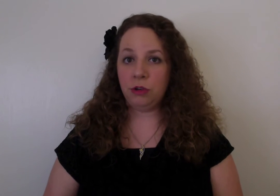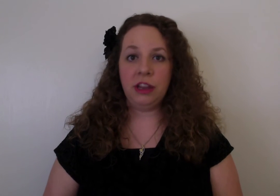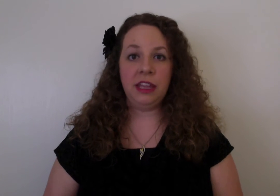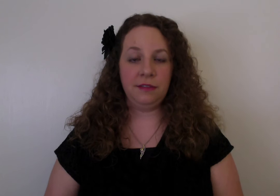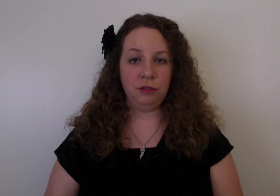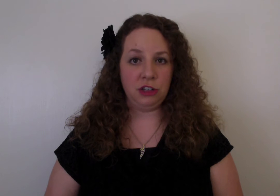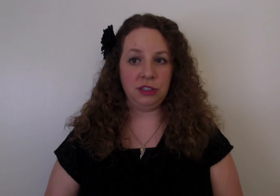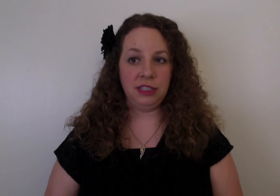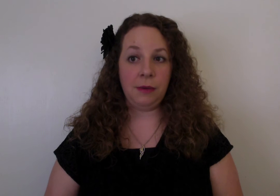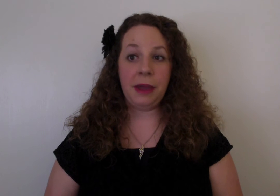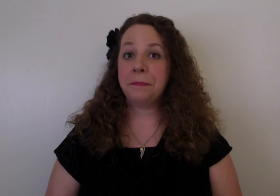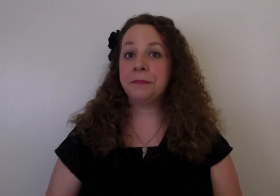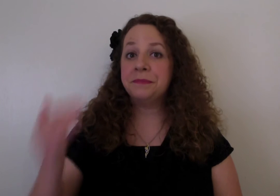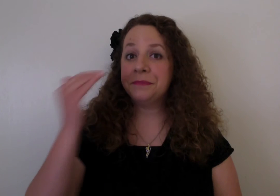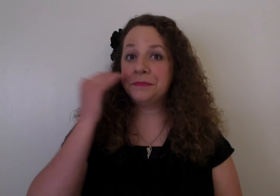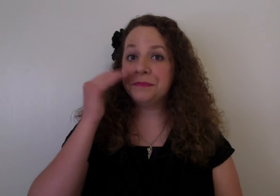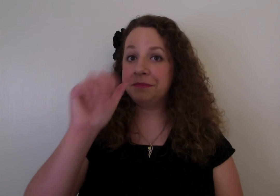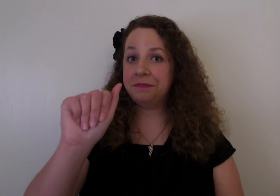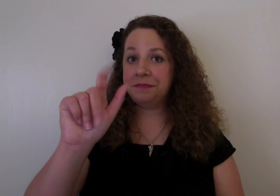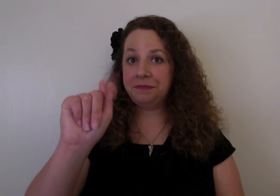and give directions that way.